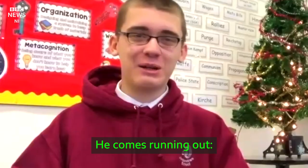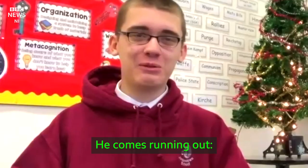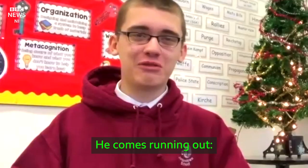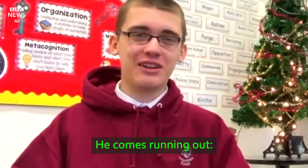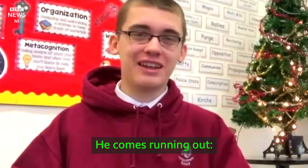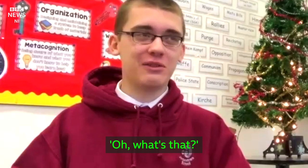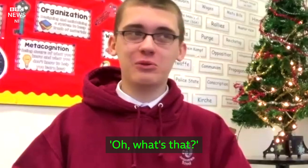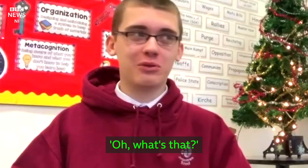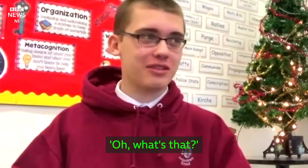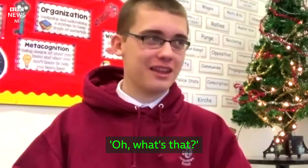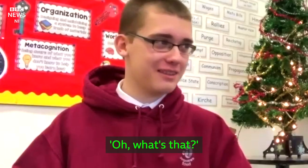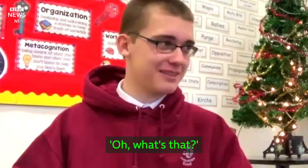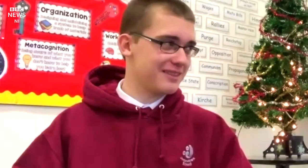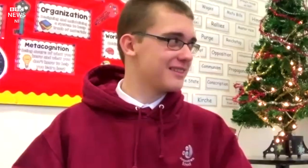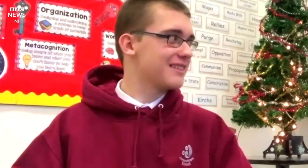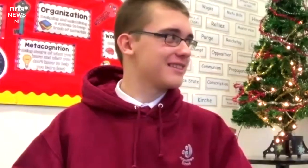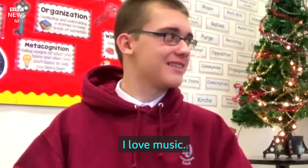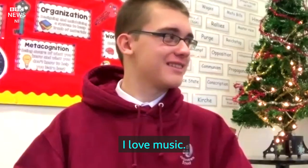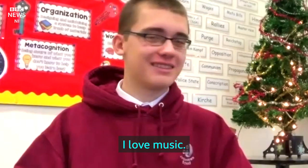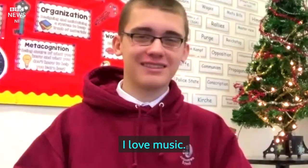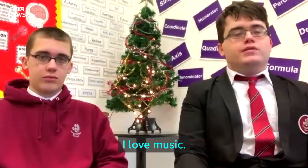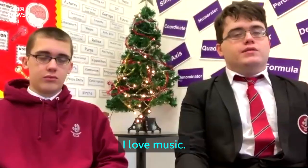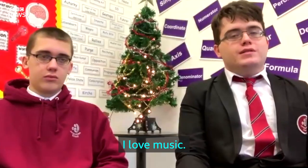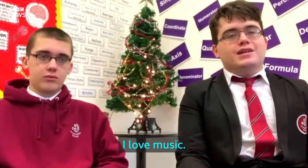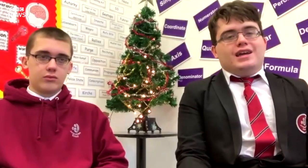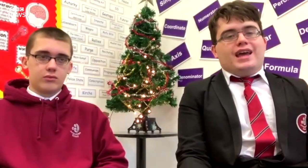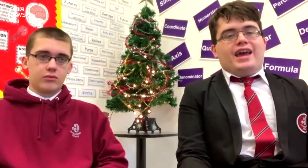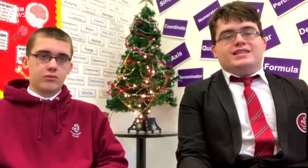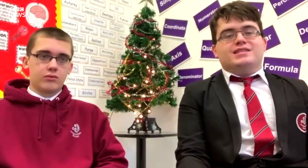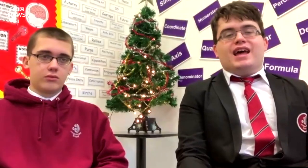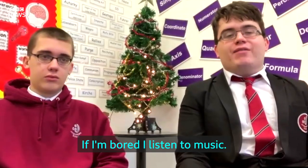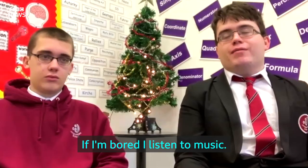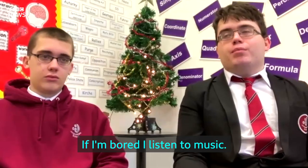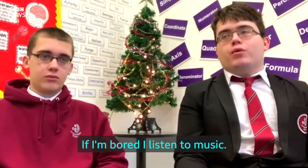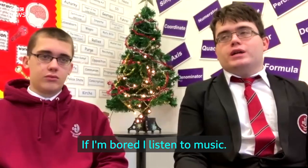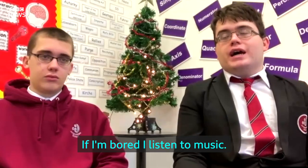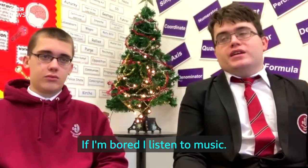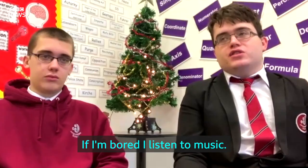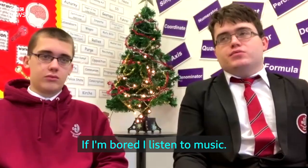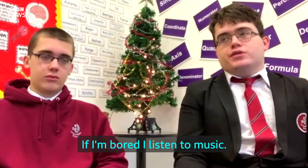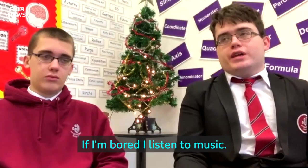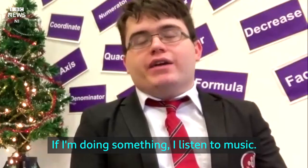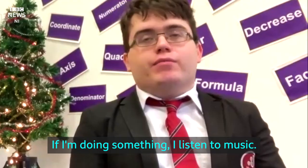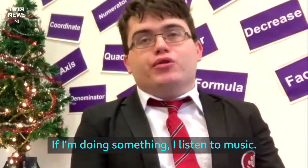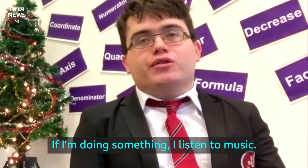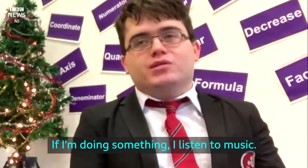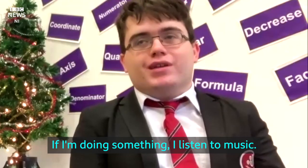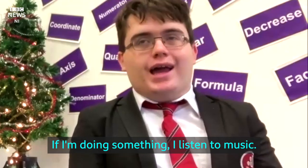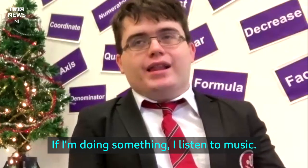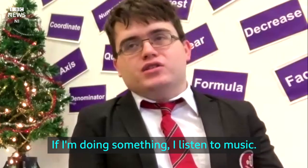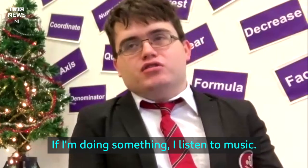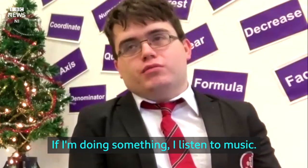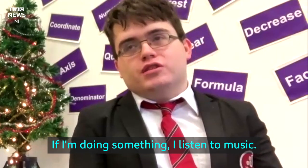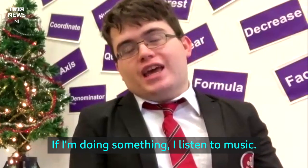He comes running like, what's that? I love music. If I'm bored, I listen to music. If I'm doing